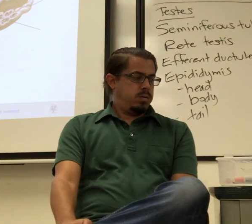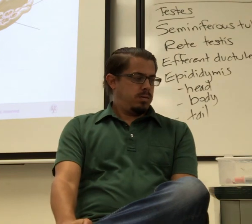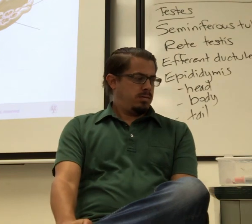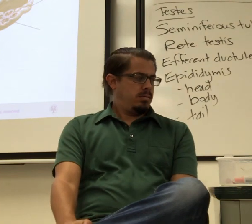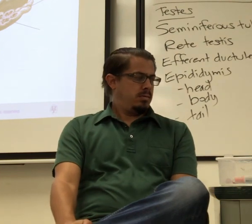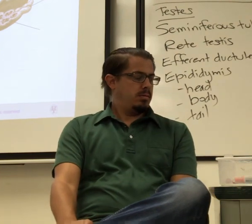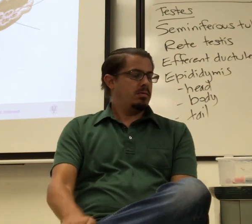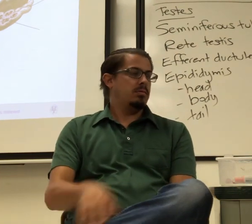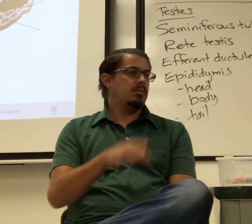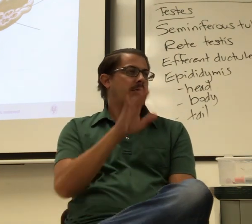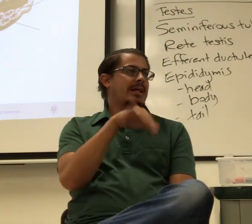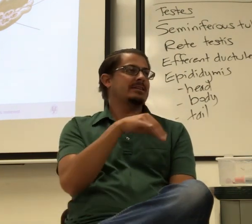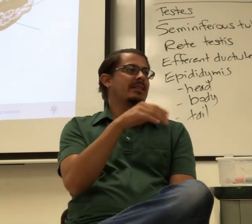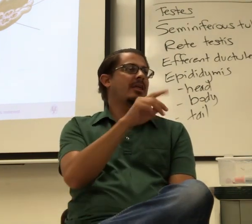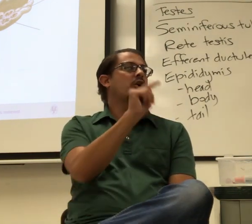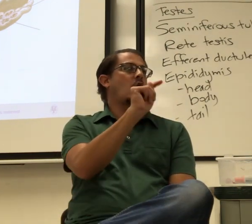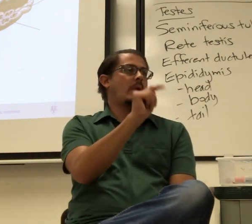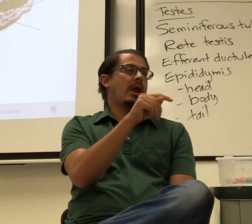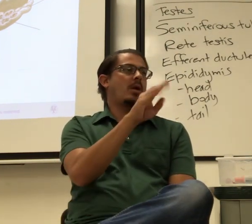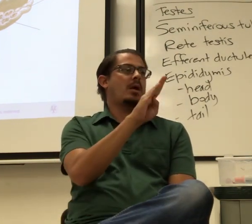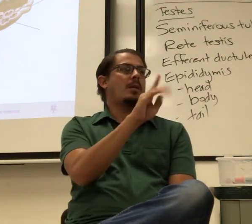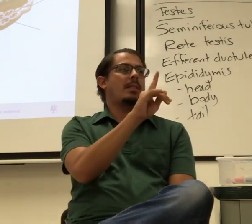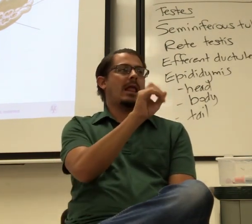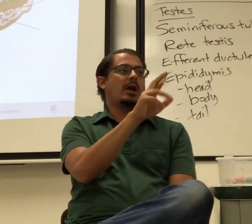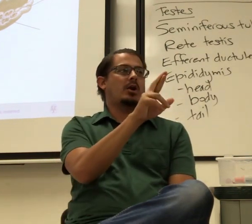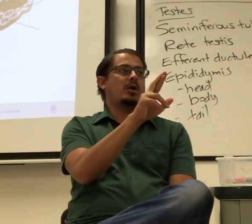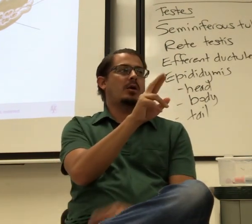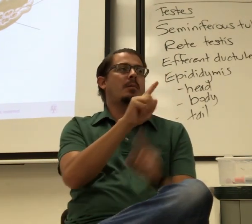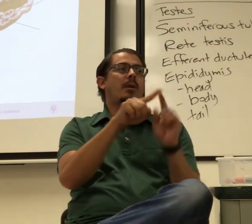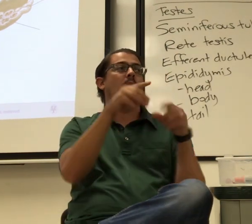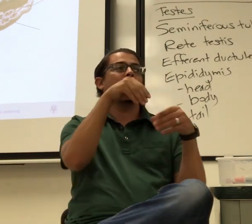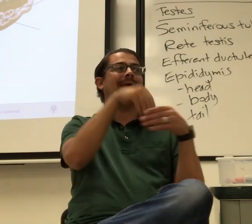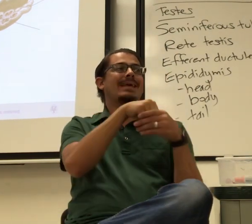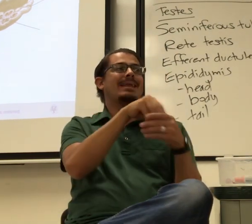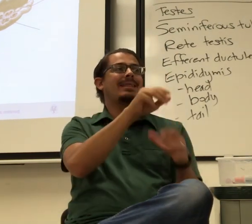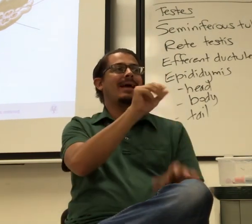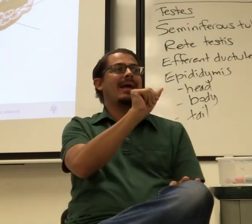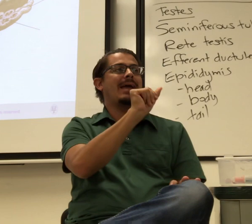That's the urinary bladder. So we're in the ampulla